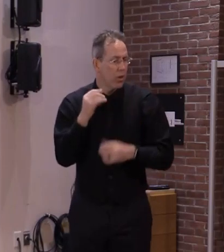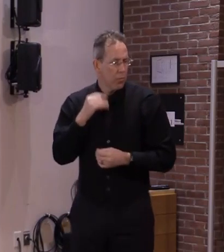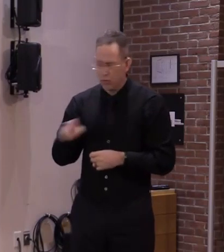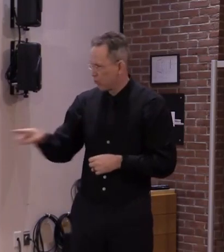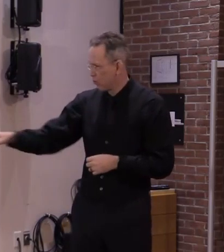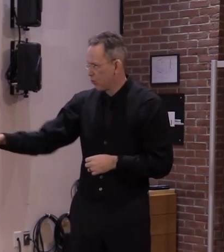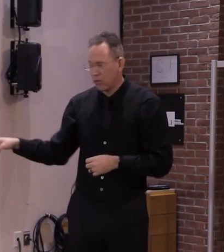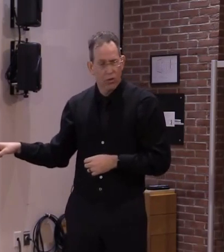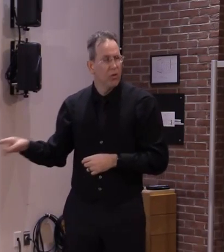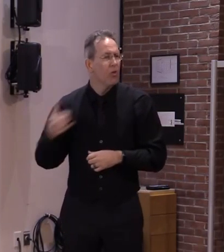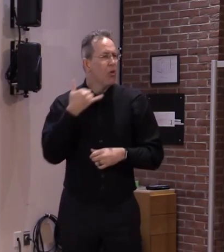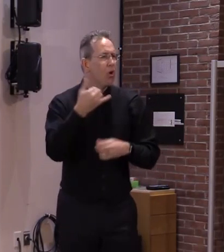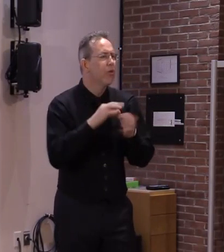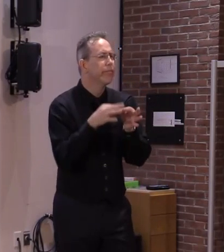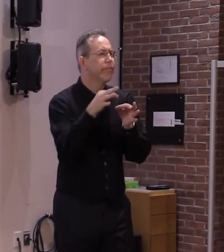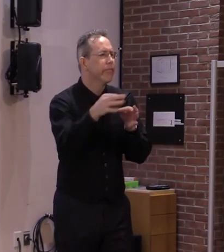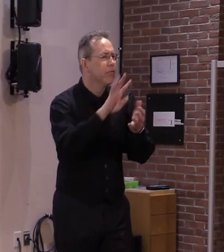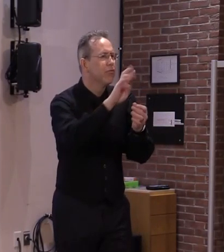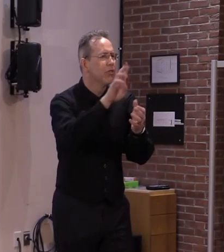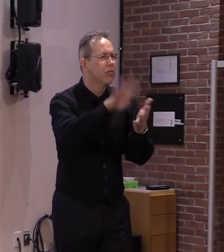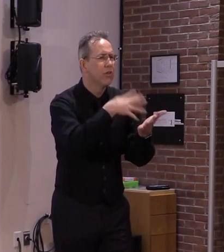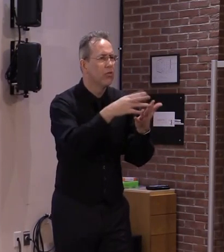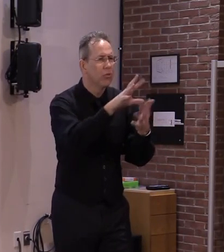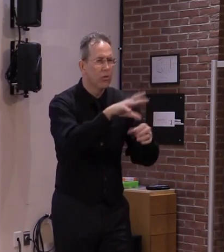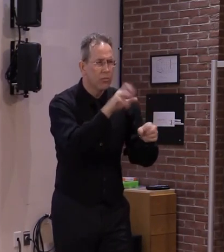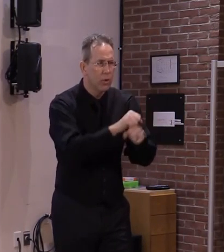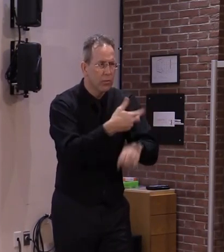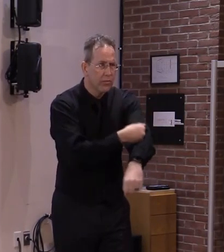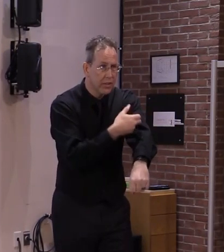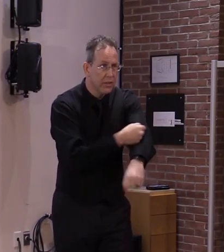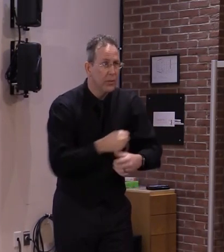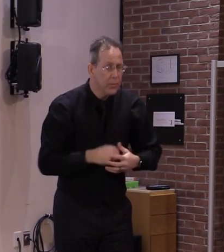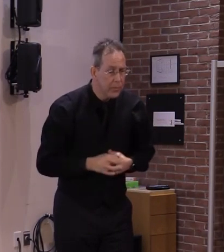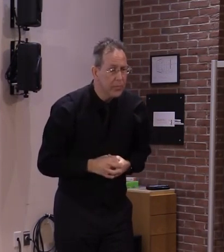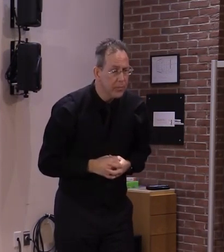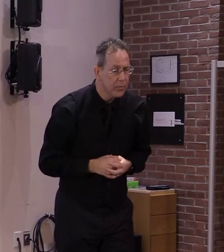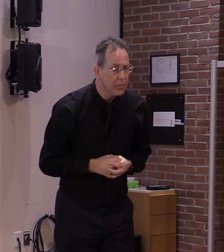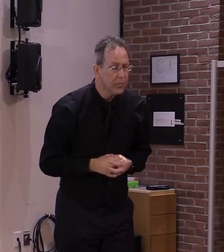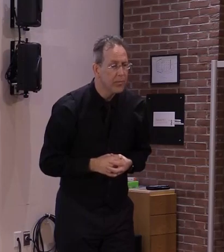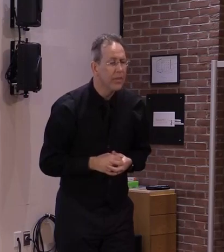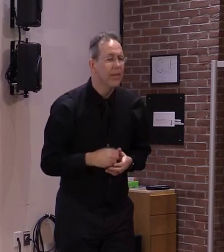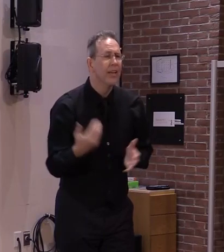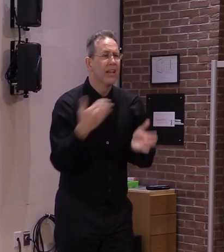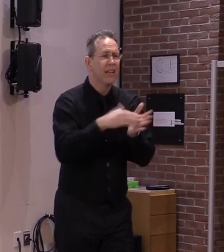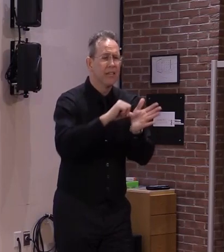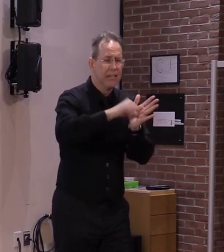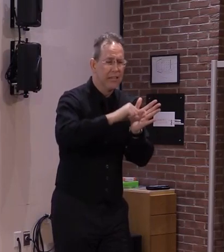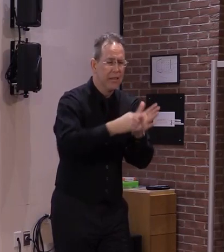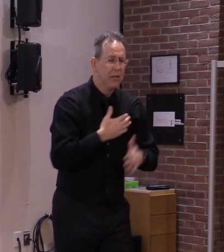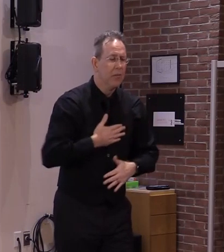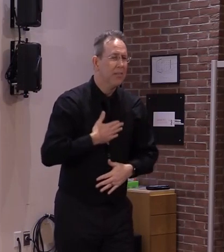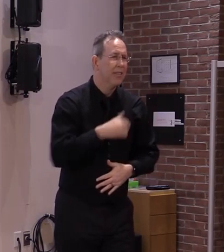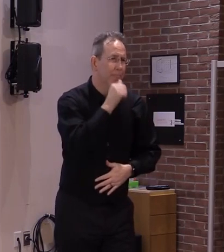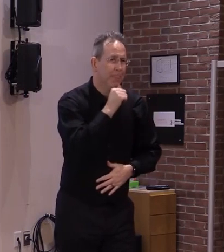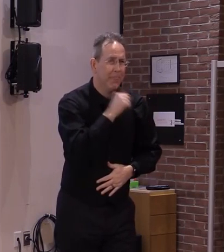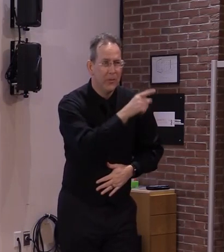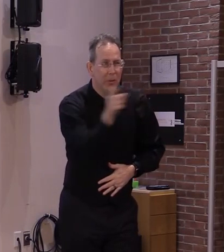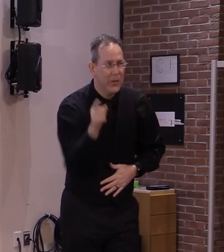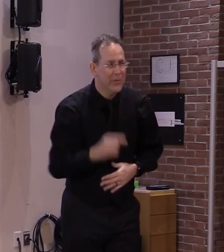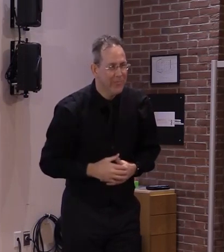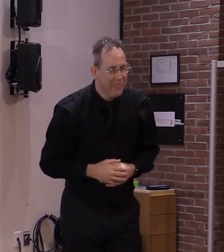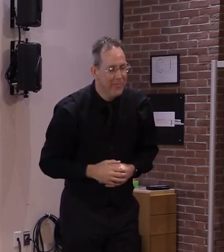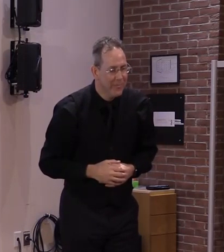855-722-7878. Again, I would just urge you to be patient. This phone line is also being used today for the first day registration of those that